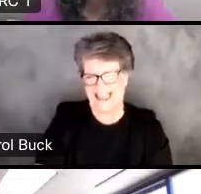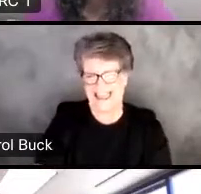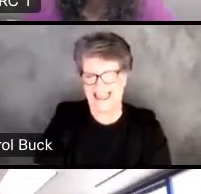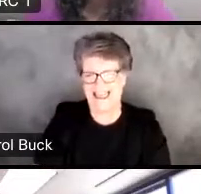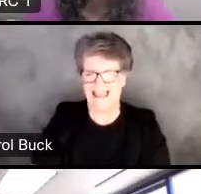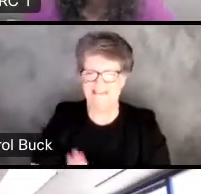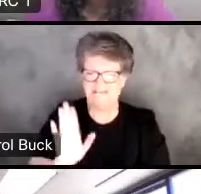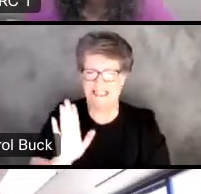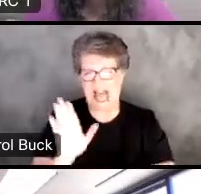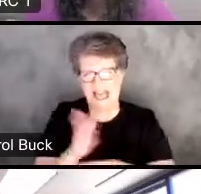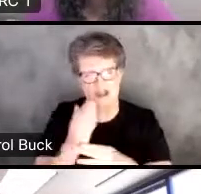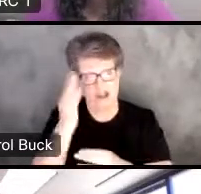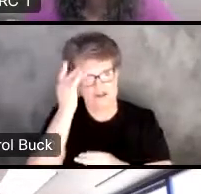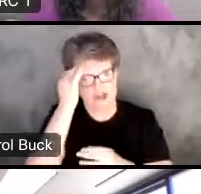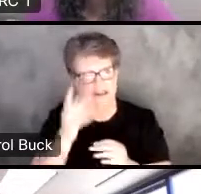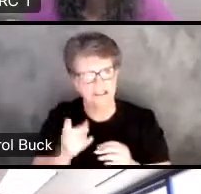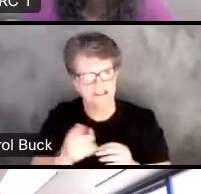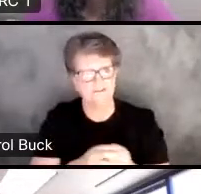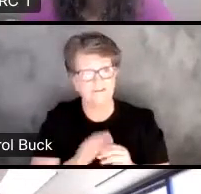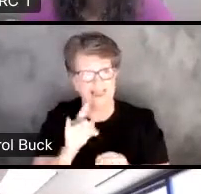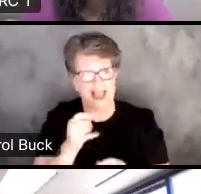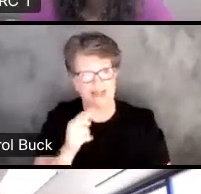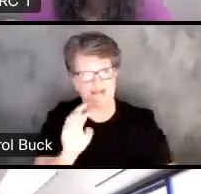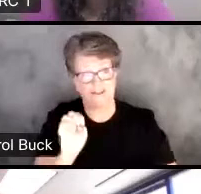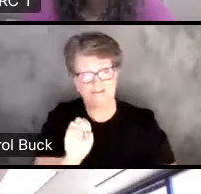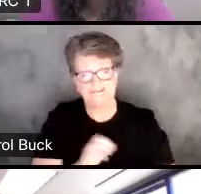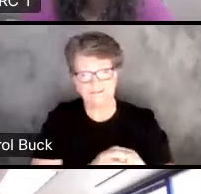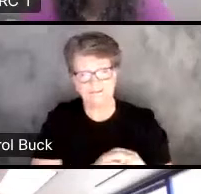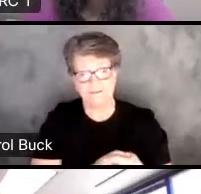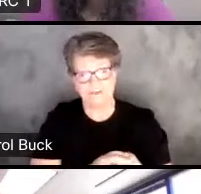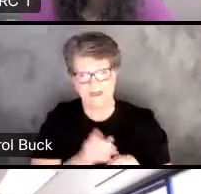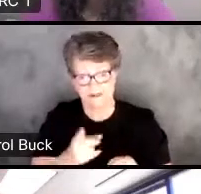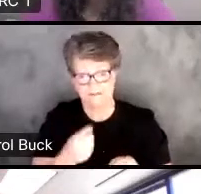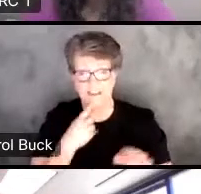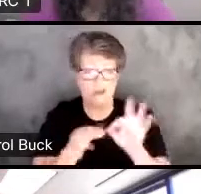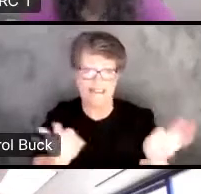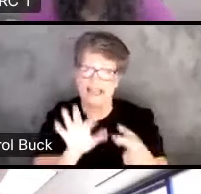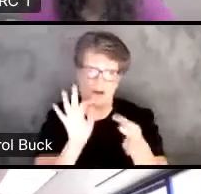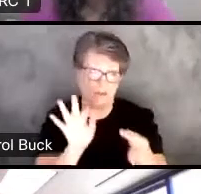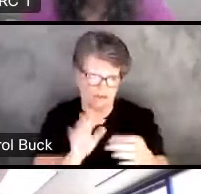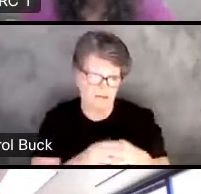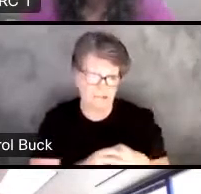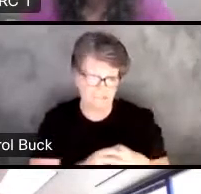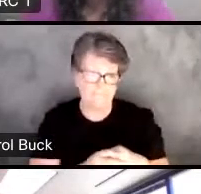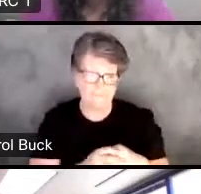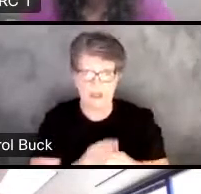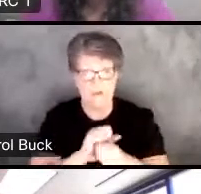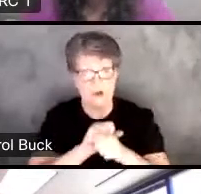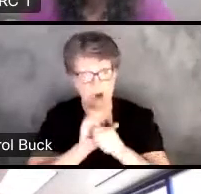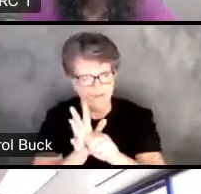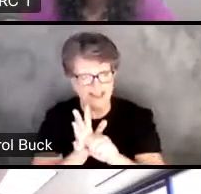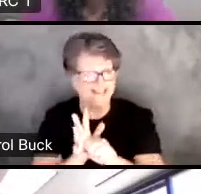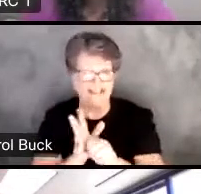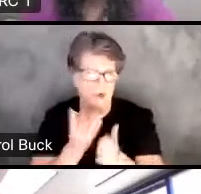I can share some thoughts on that. I think that you stated it perfectly. COVID's not